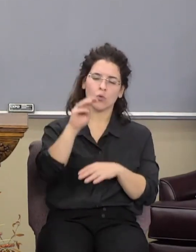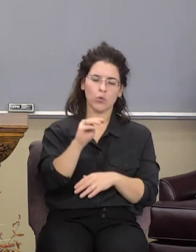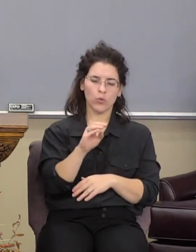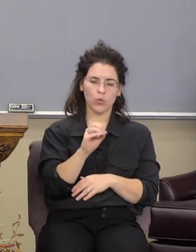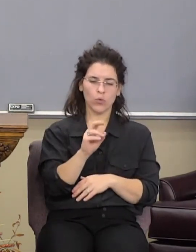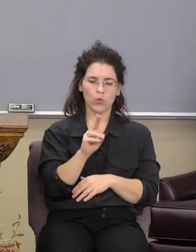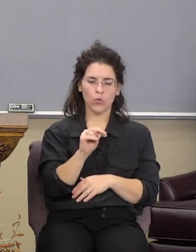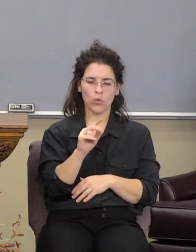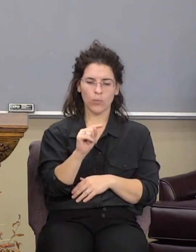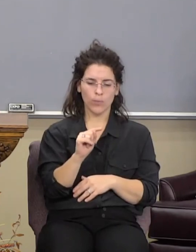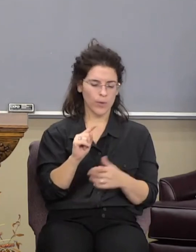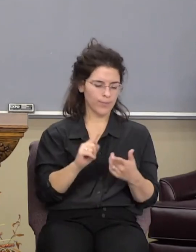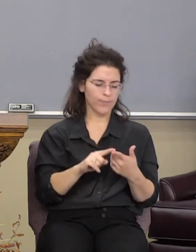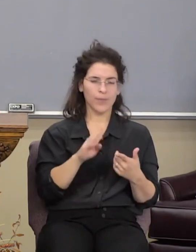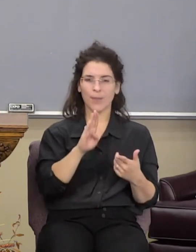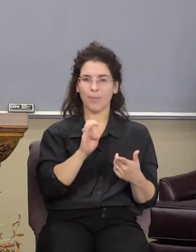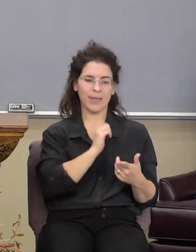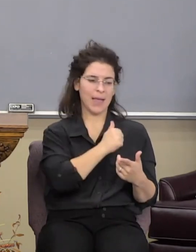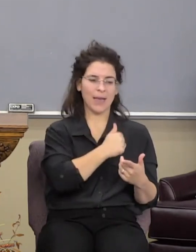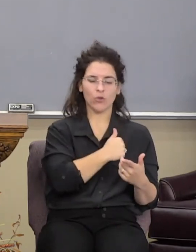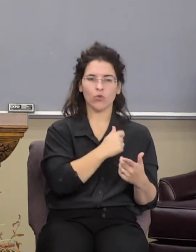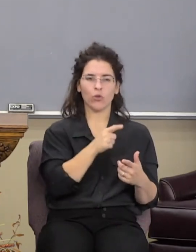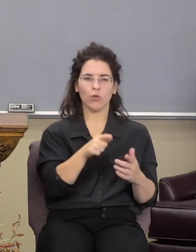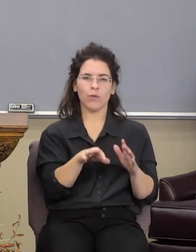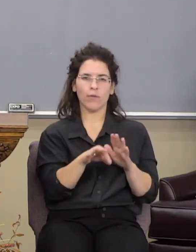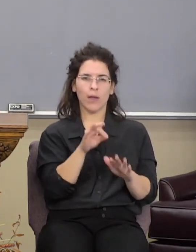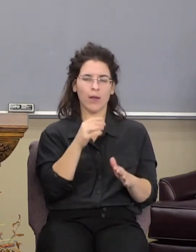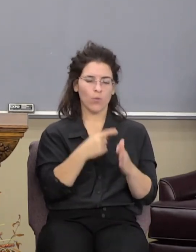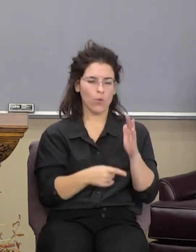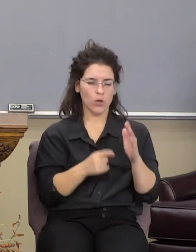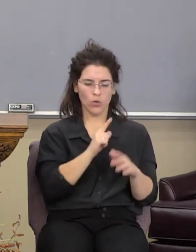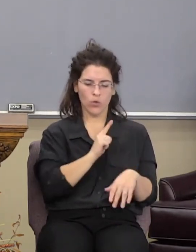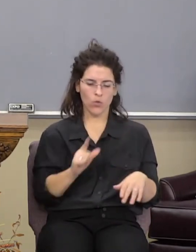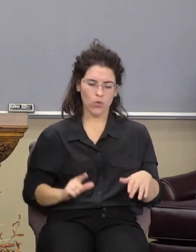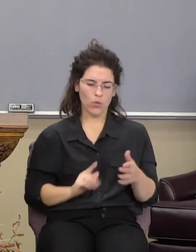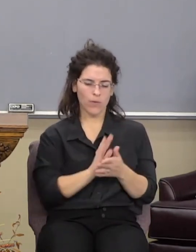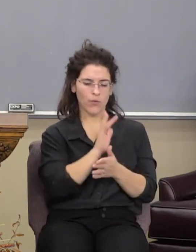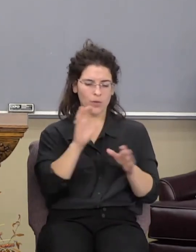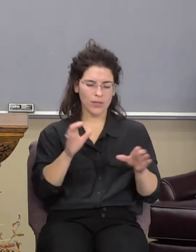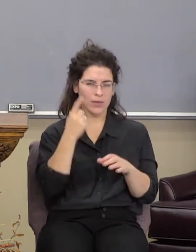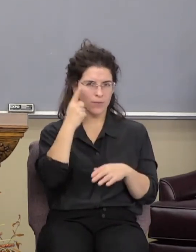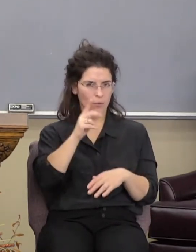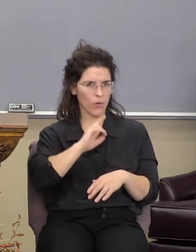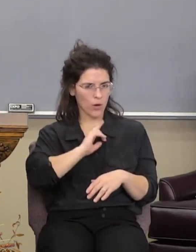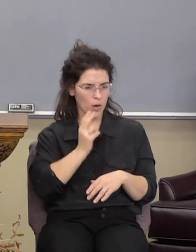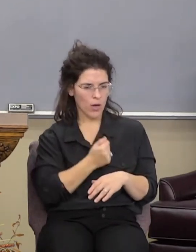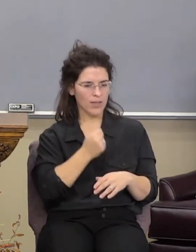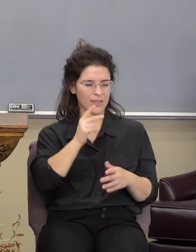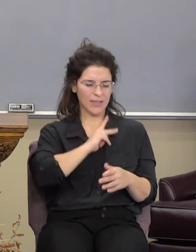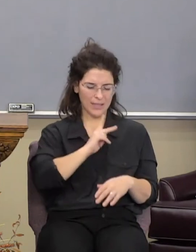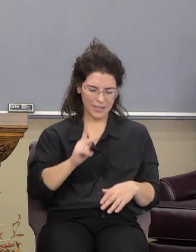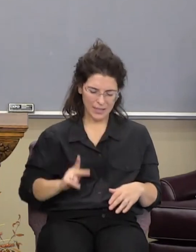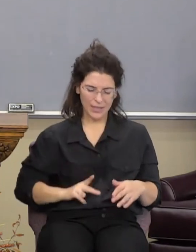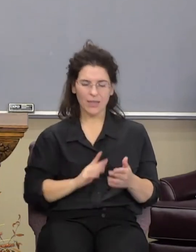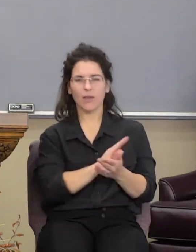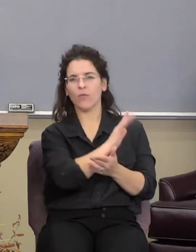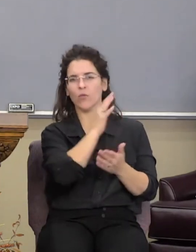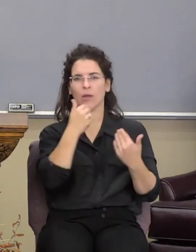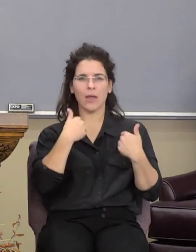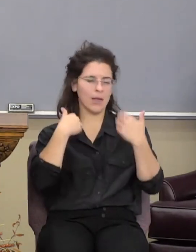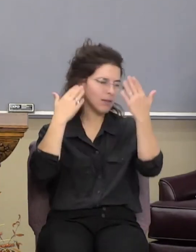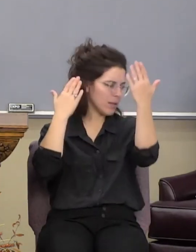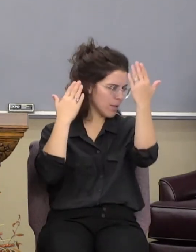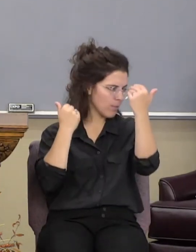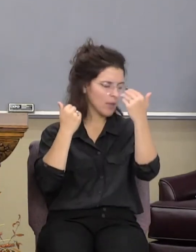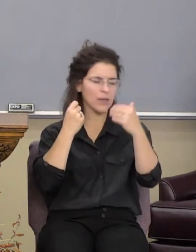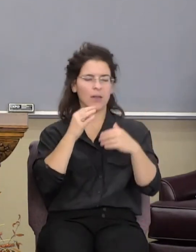the Beatitudes, and you find out what the Lord of glory did for us. The King of glory has the